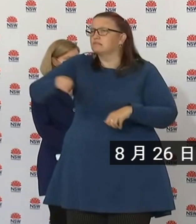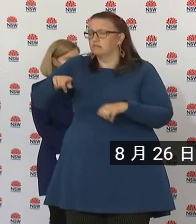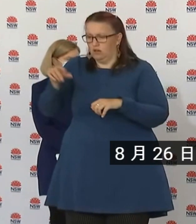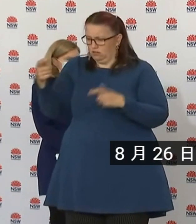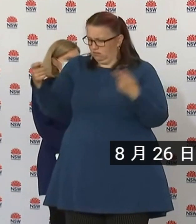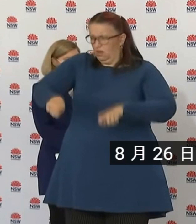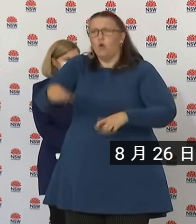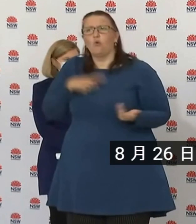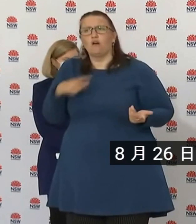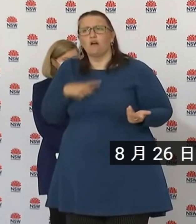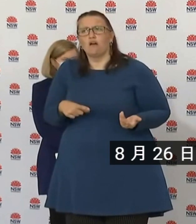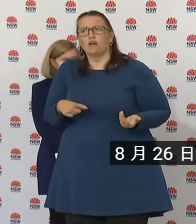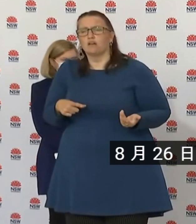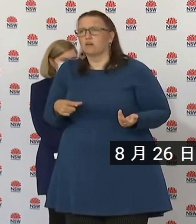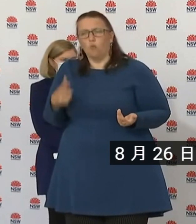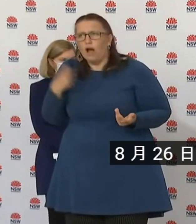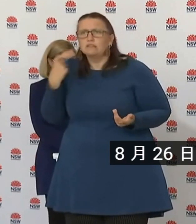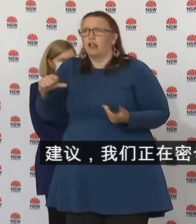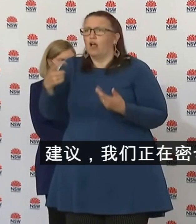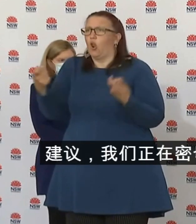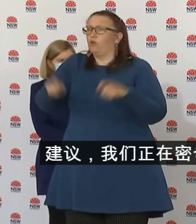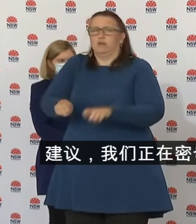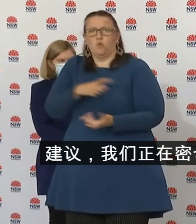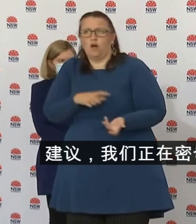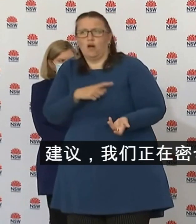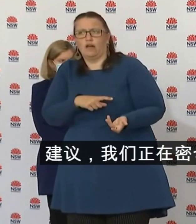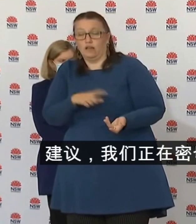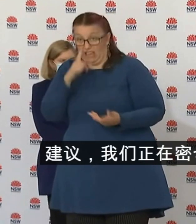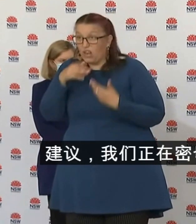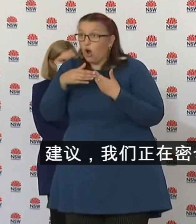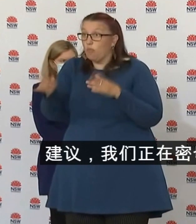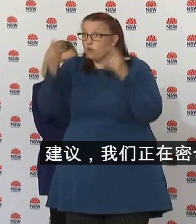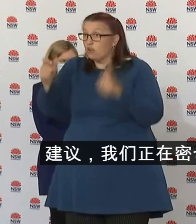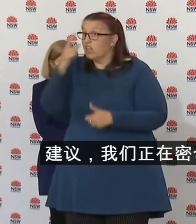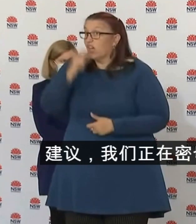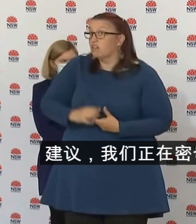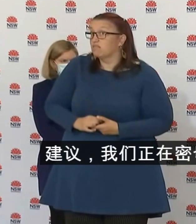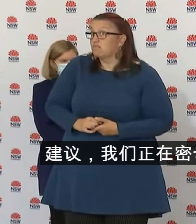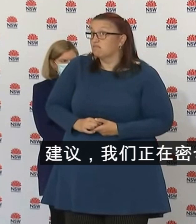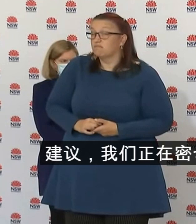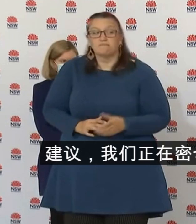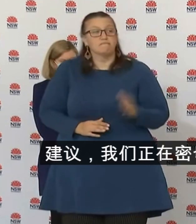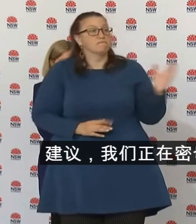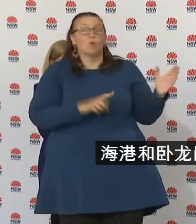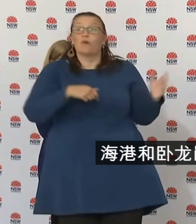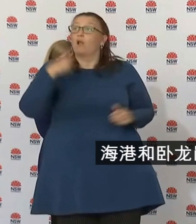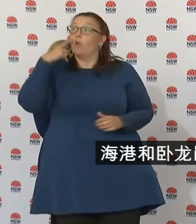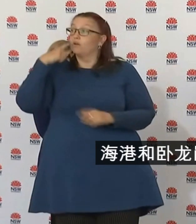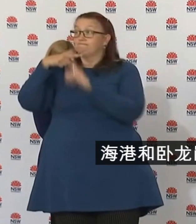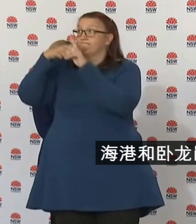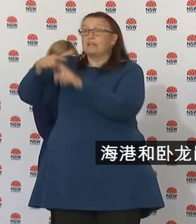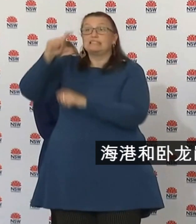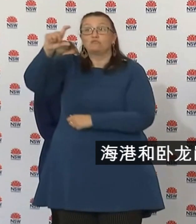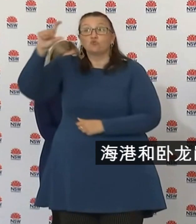August 26? Look, that will depend on the health advice, and we're looking very closely at areas like the Central Coast, like Shellharbour